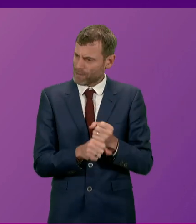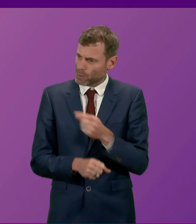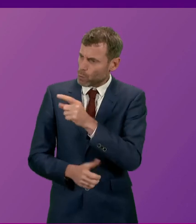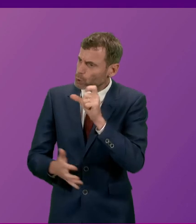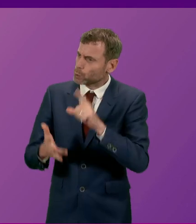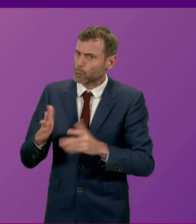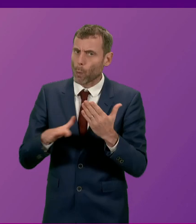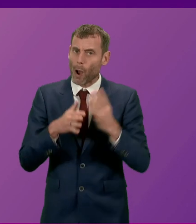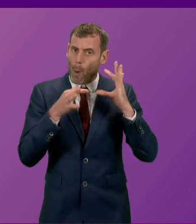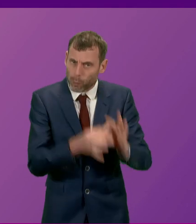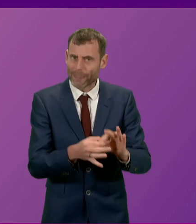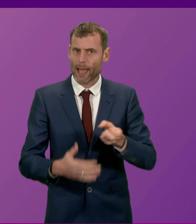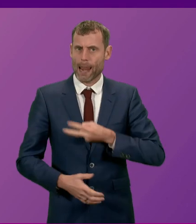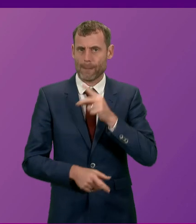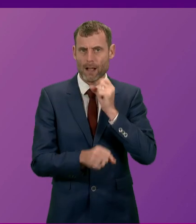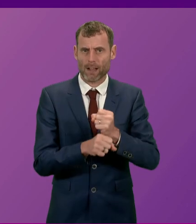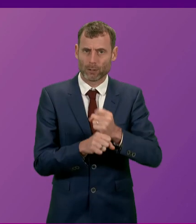Scotland? First Minister.